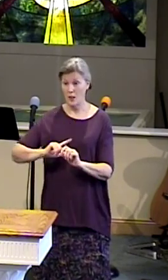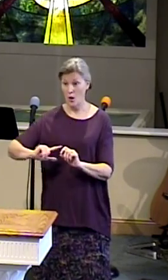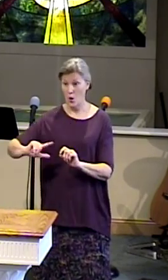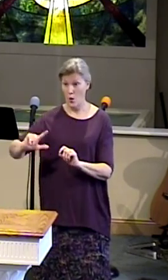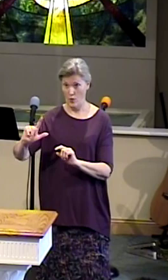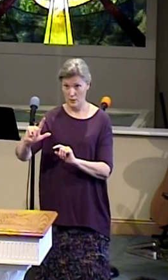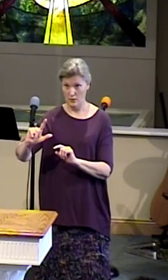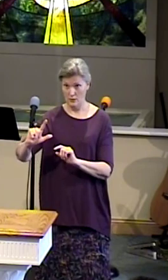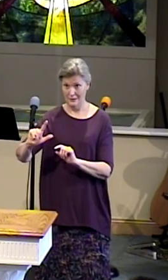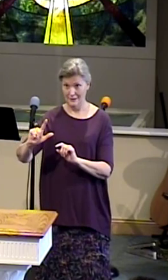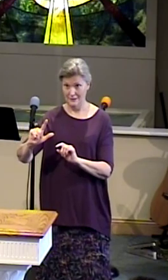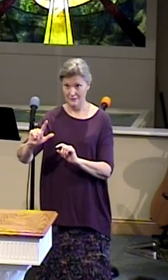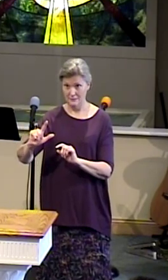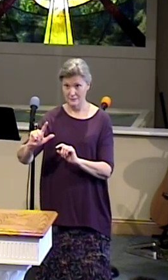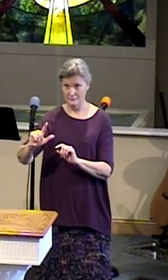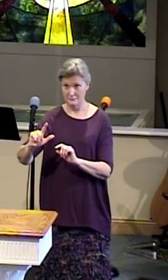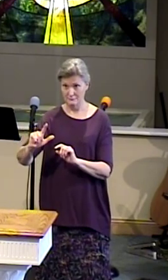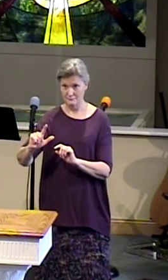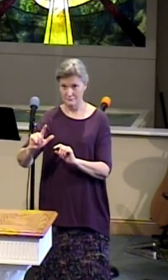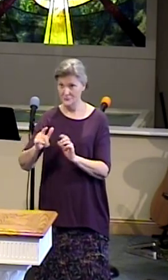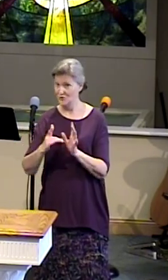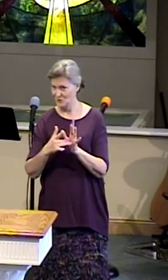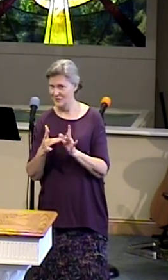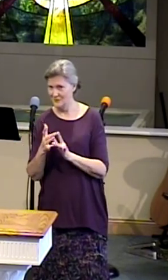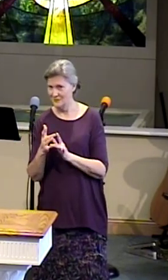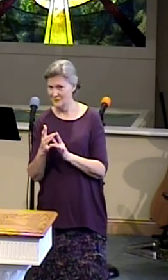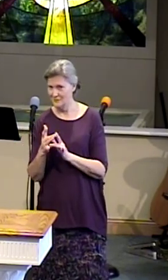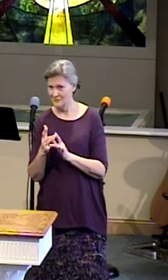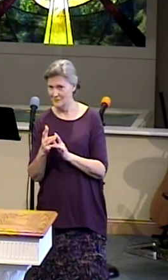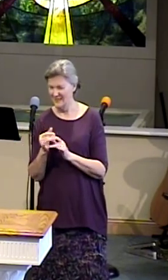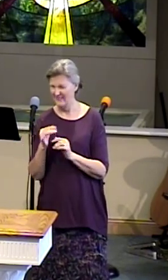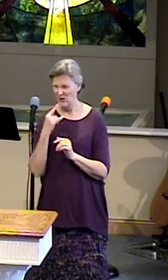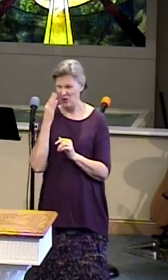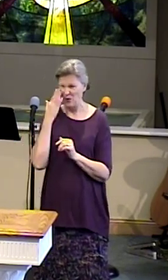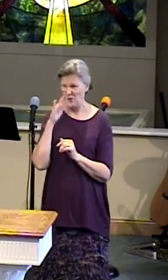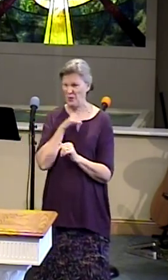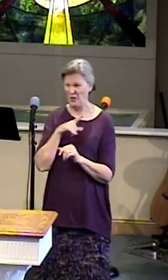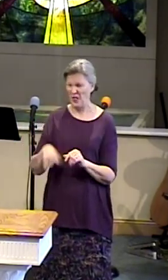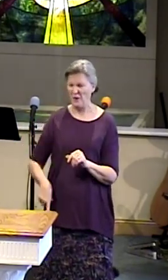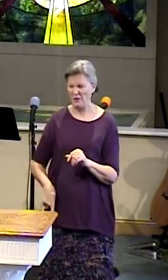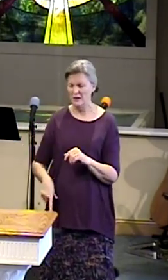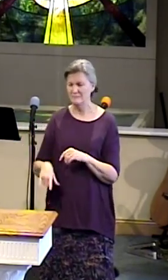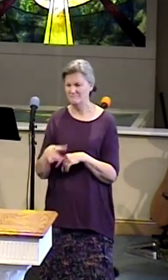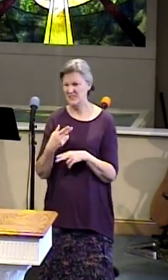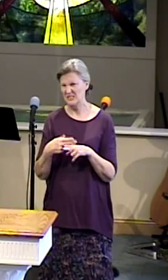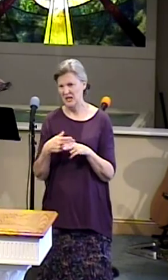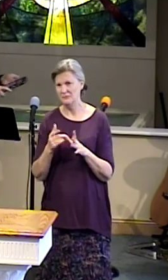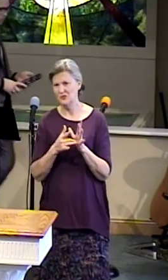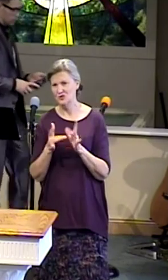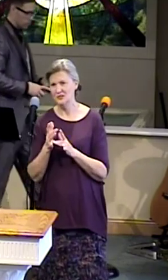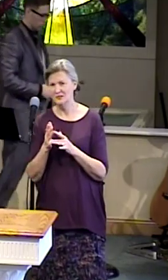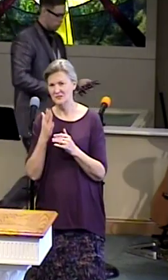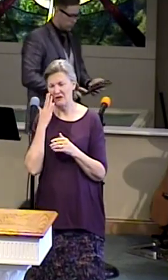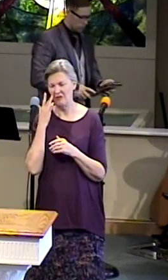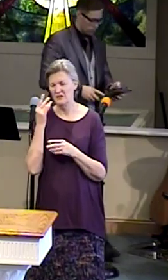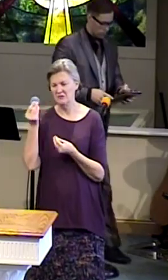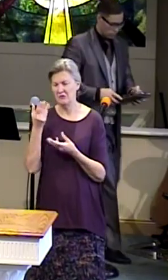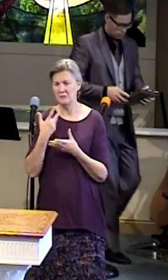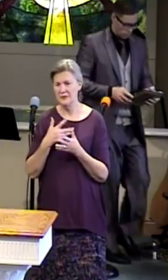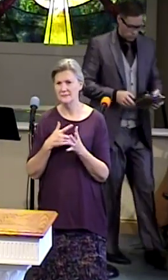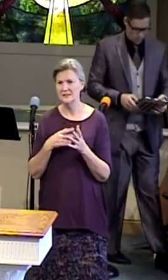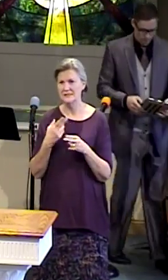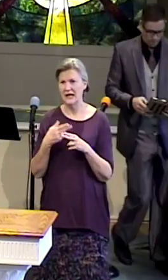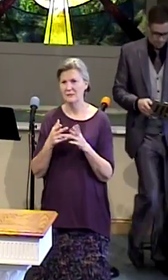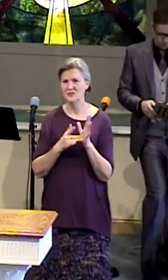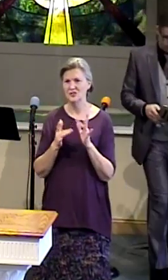even Jesus, just in case you don't know who the Lord is. The Lord, he told me what his name was. That's why I know. He told me firsthand.